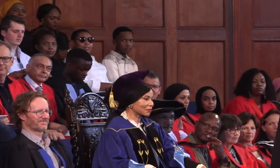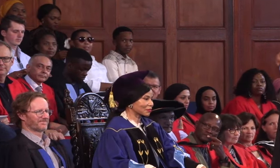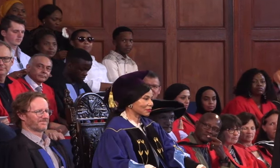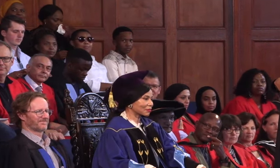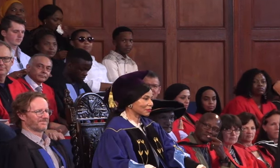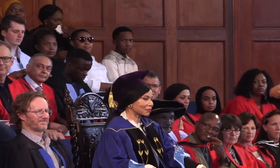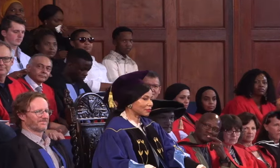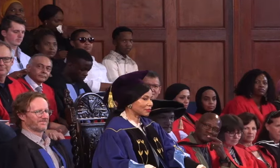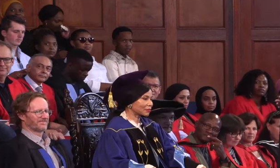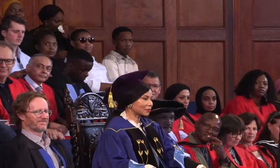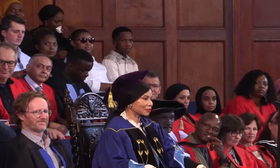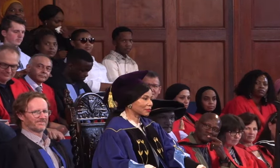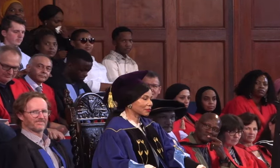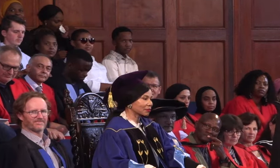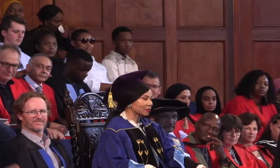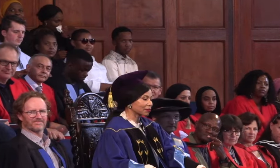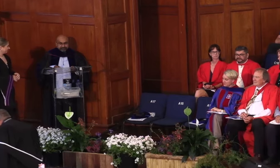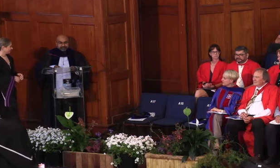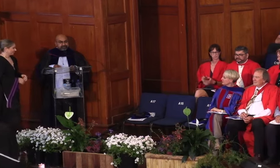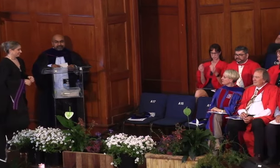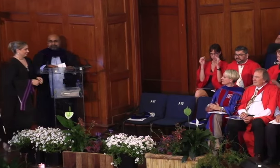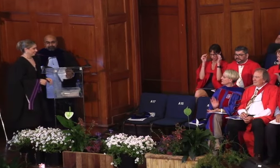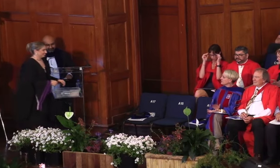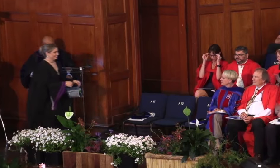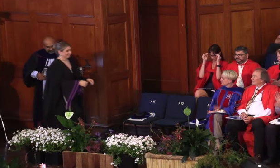For the degree of Bachelor of Science Honours, Amber Louise Wilson.